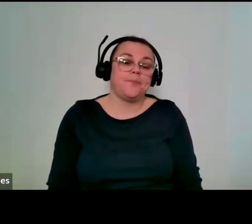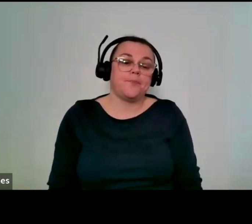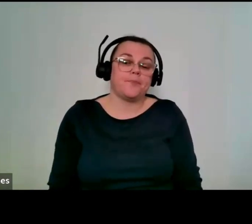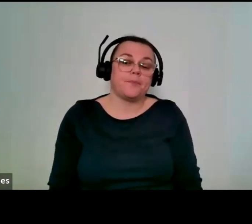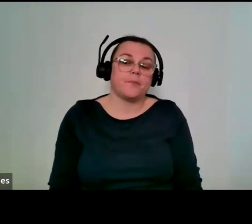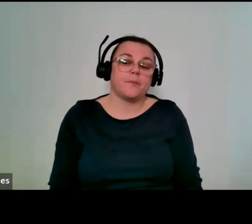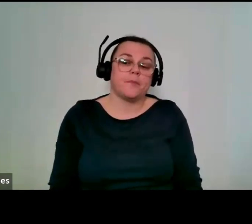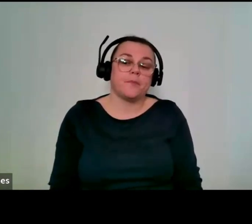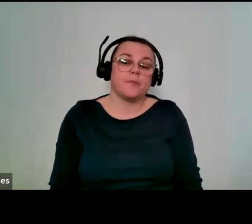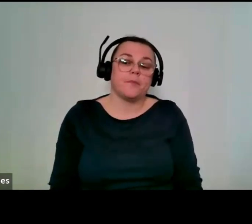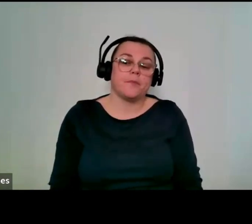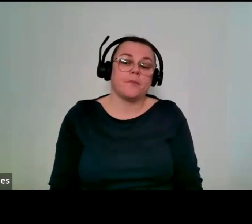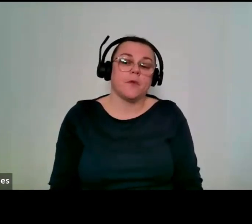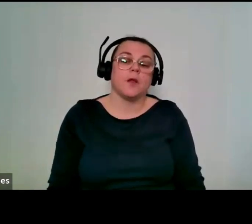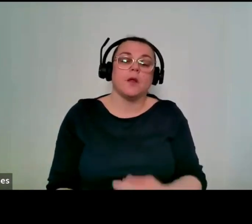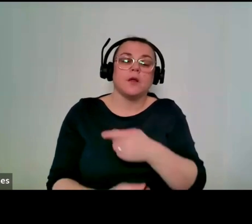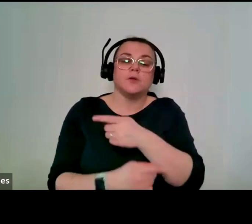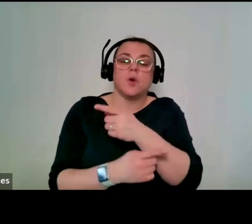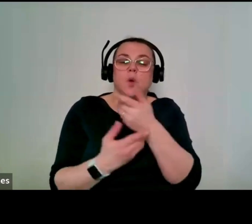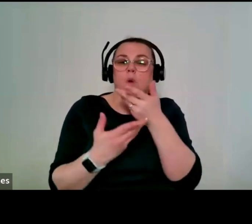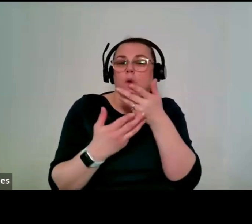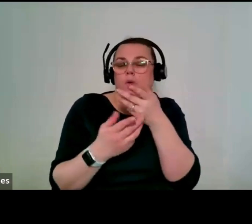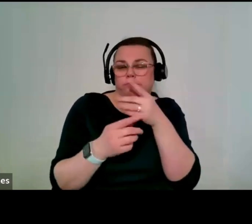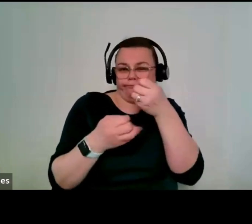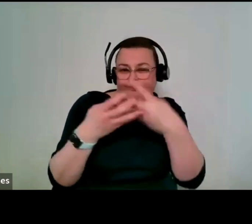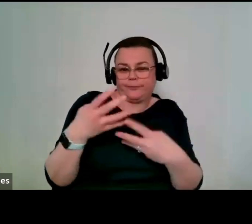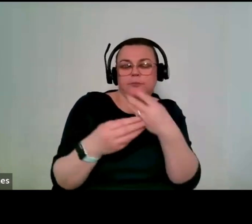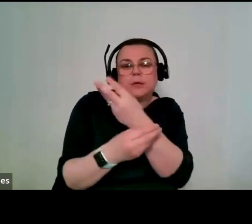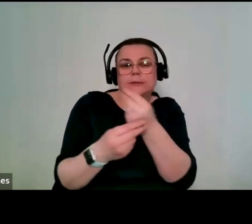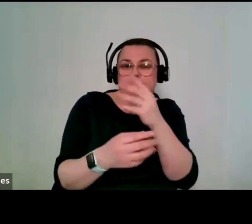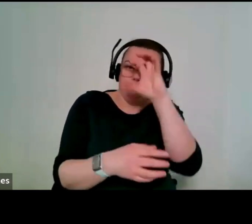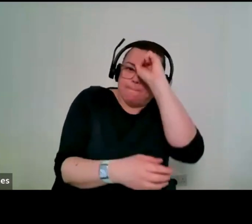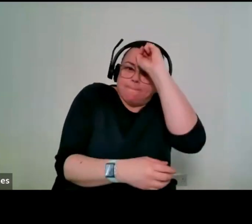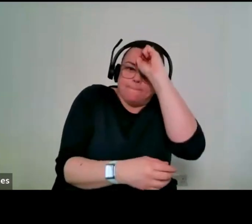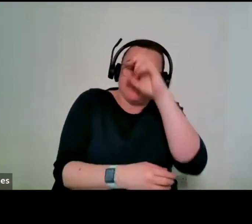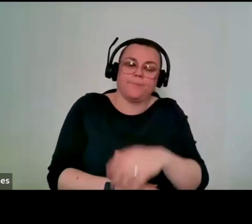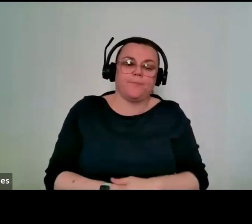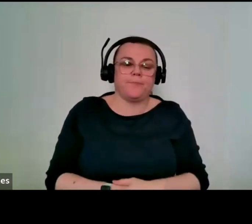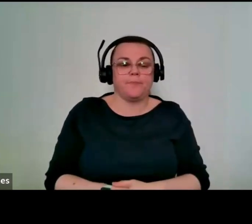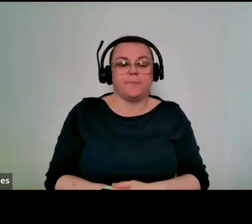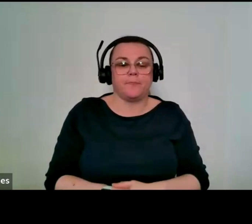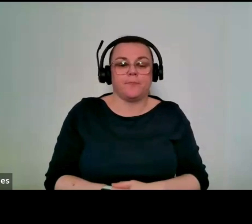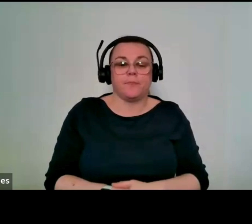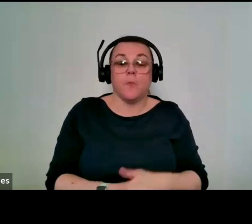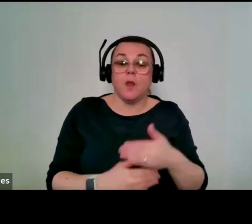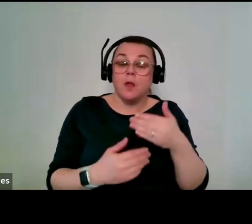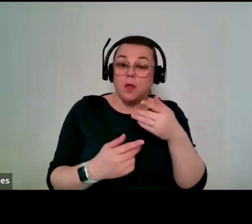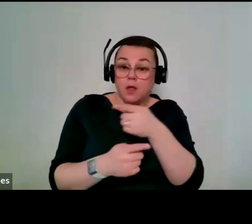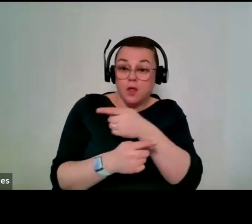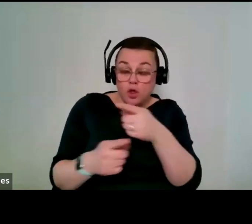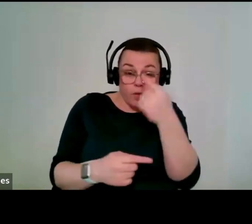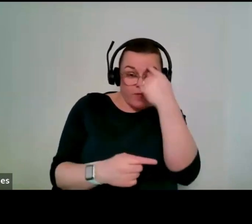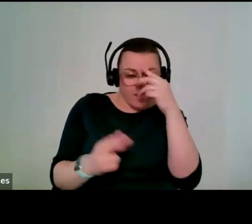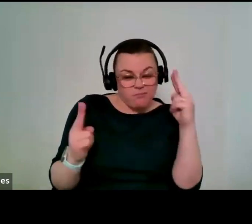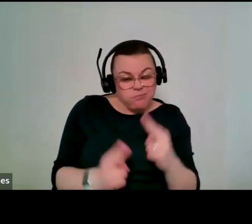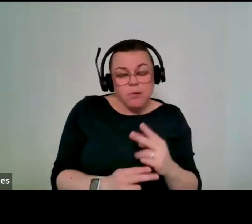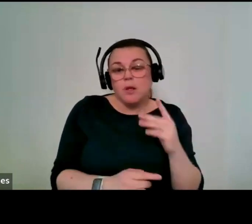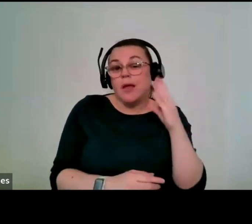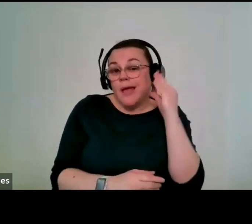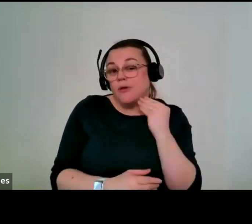So I'm just going to leave you with a few takeaway points. There are more people with hearing loss than you think.